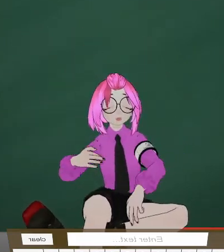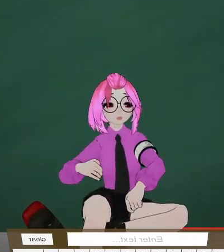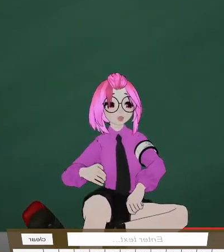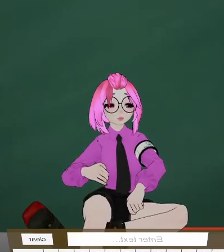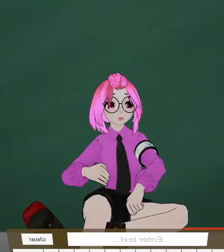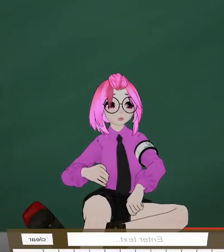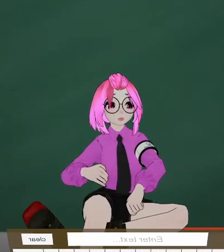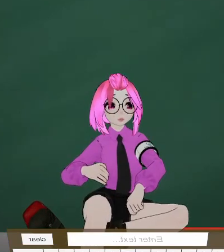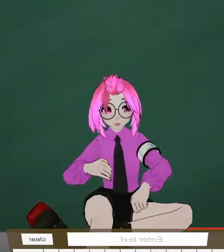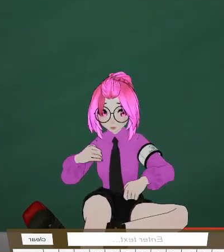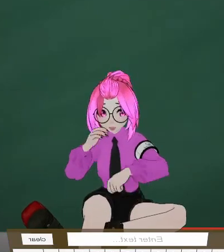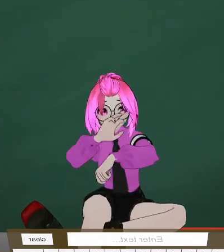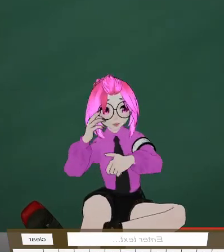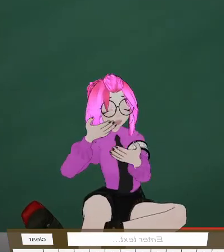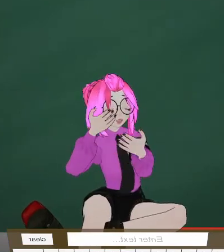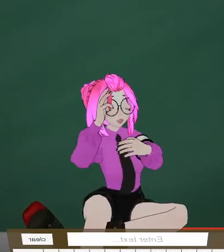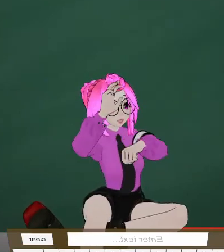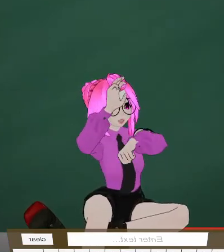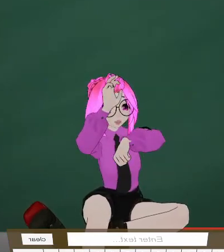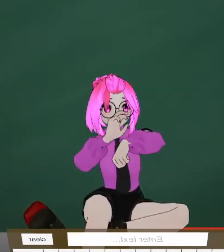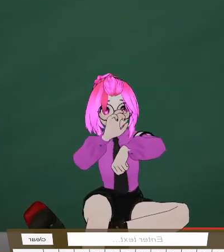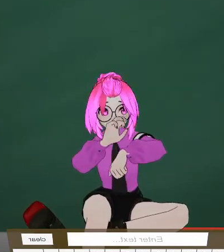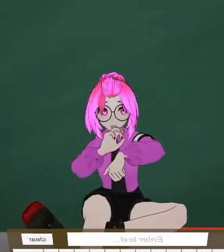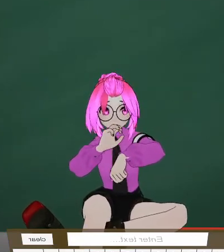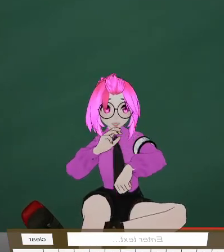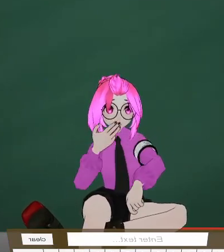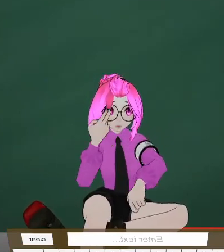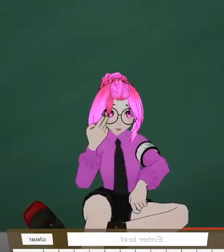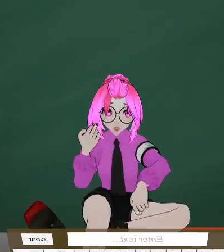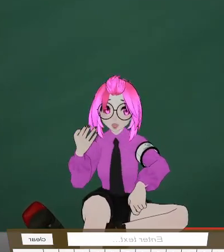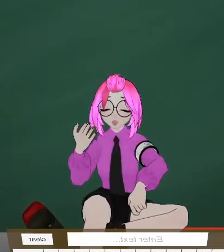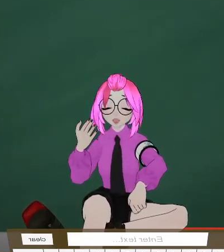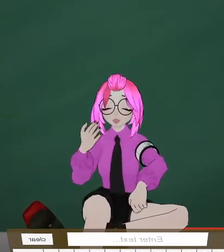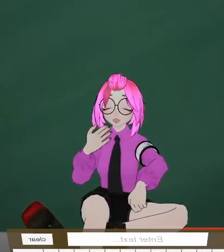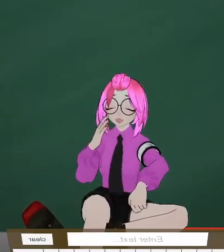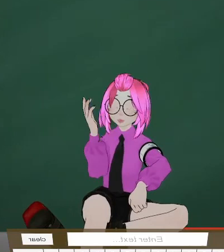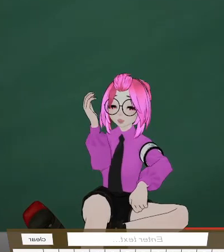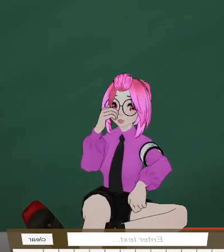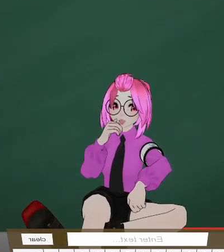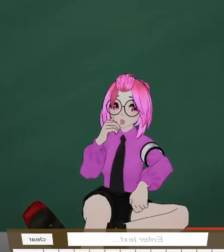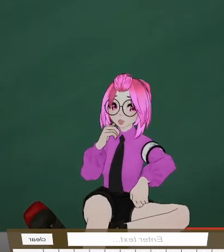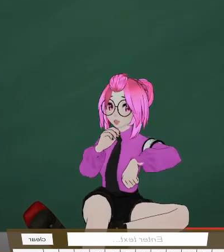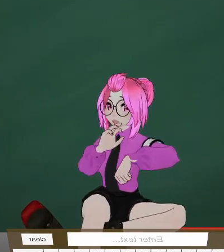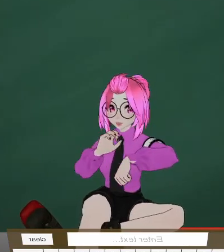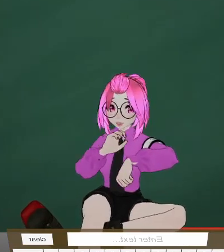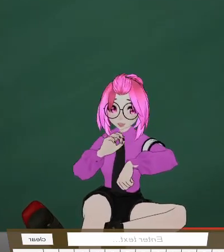it's a cake in the shape of a church the little girl looks up and says well that's a little weird but at least it's